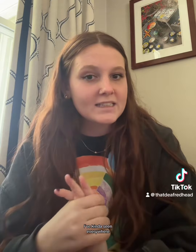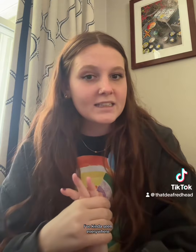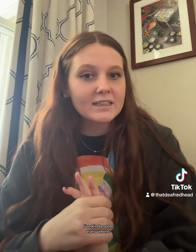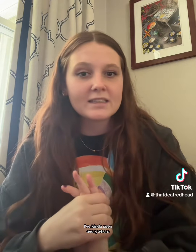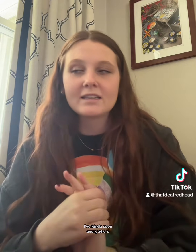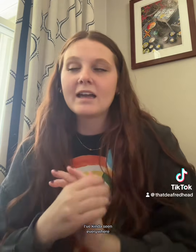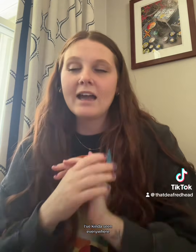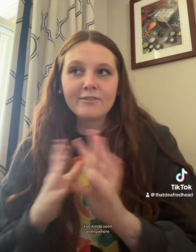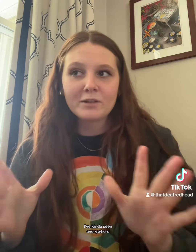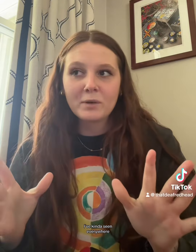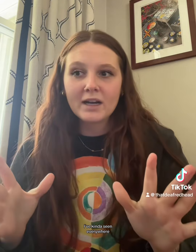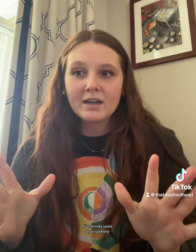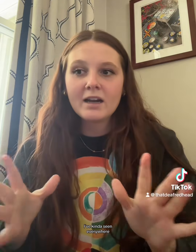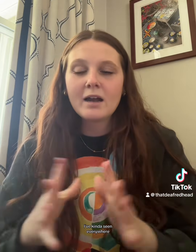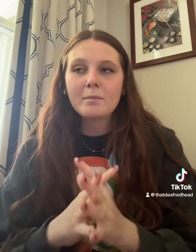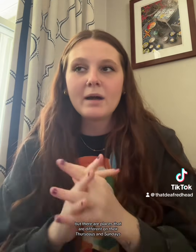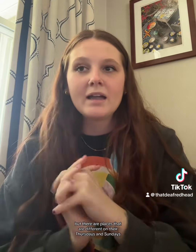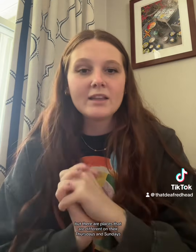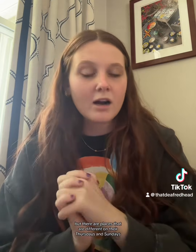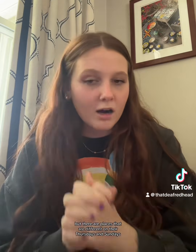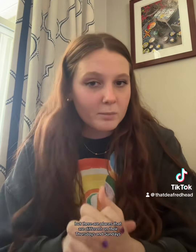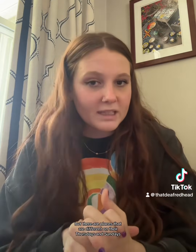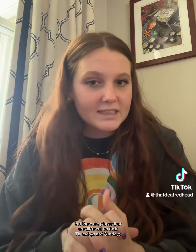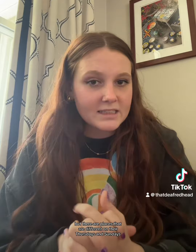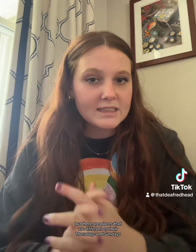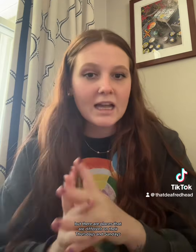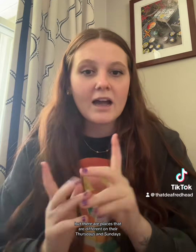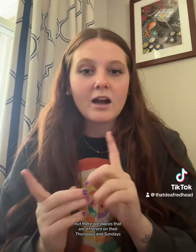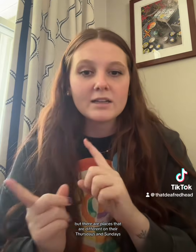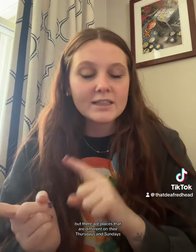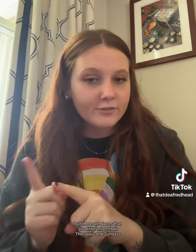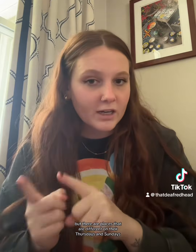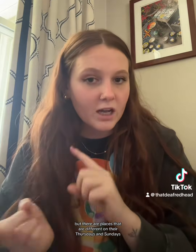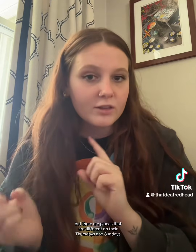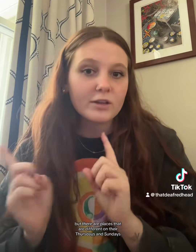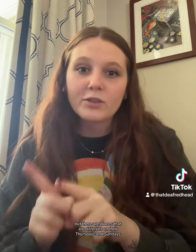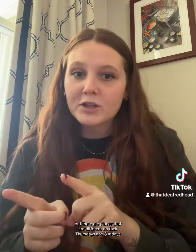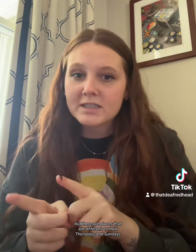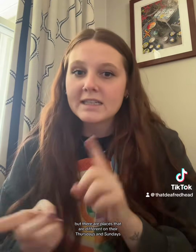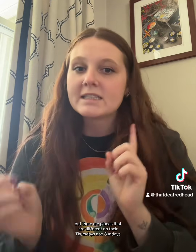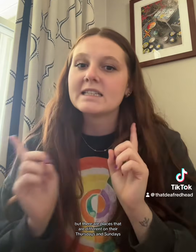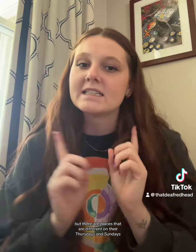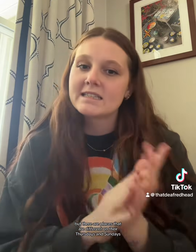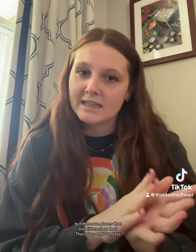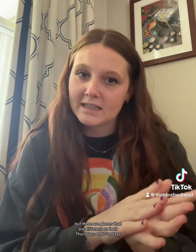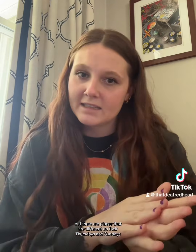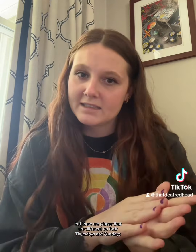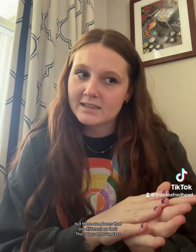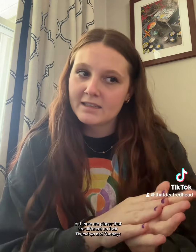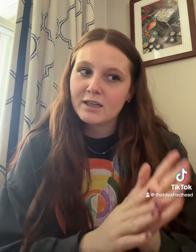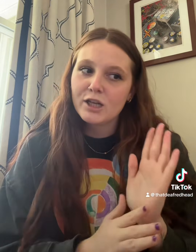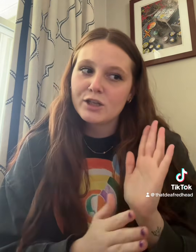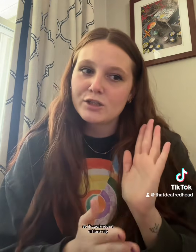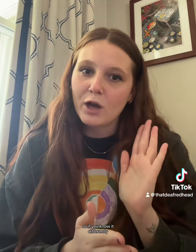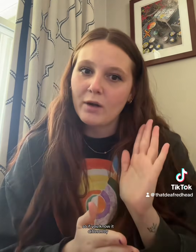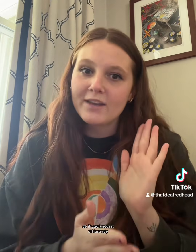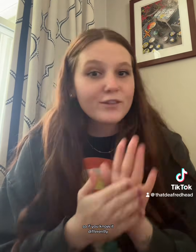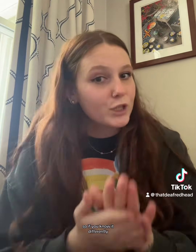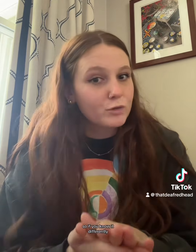seen everywhere, but there are places that are different on their Thursdays and Sundays. So if you know